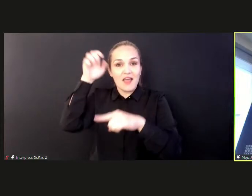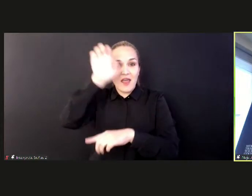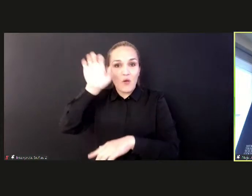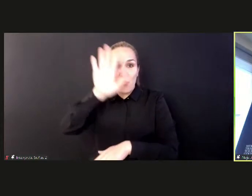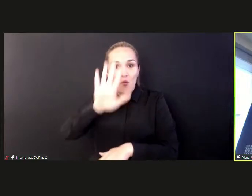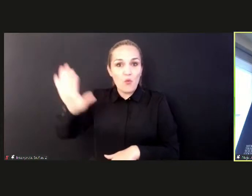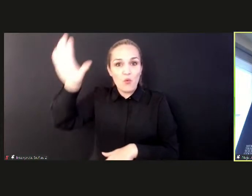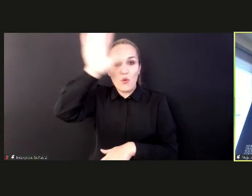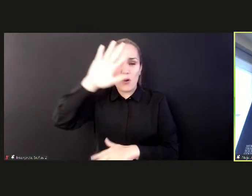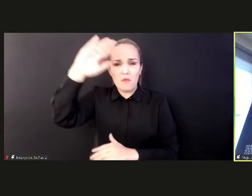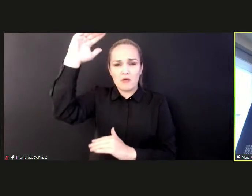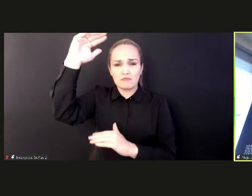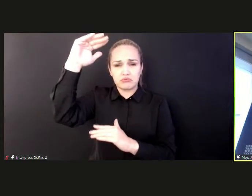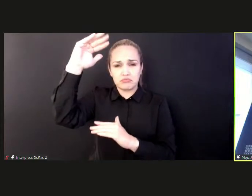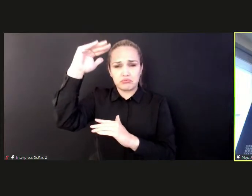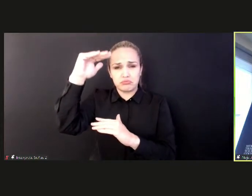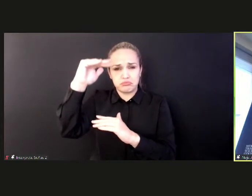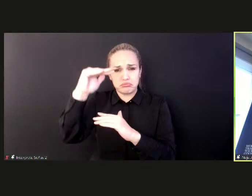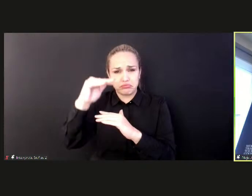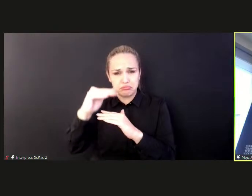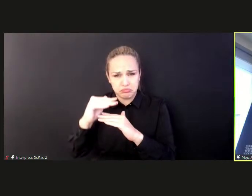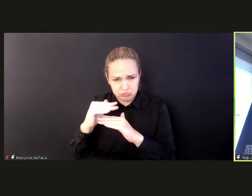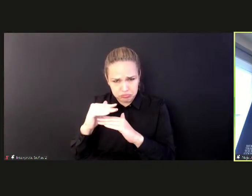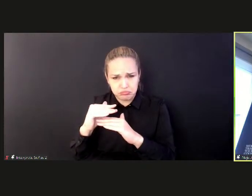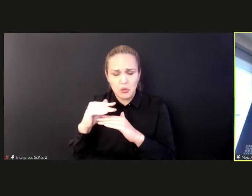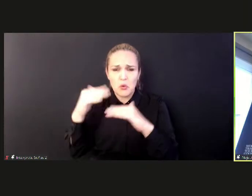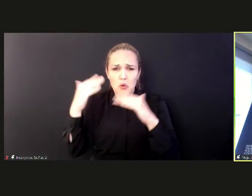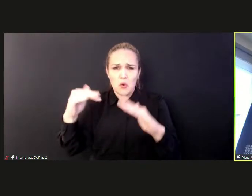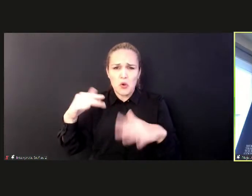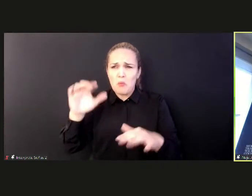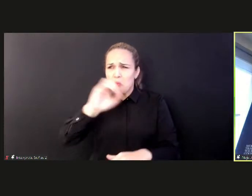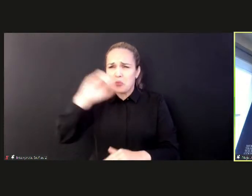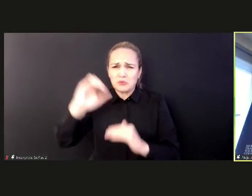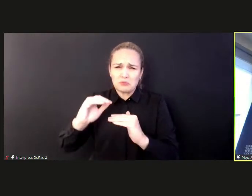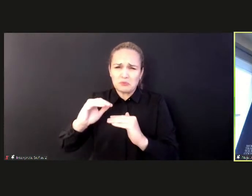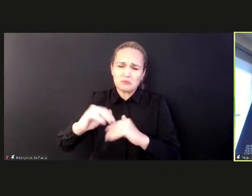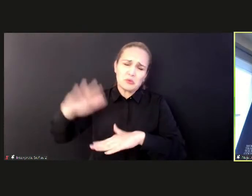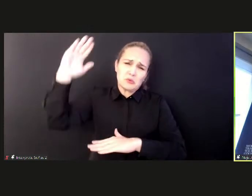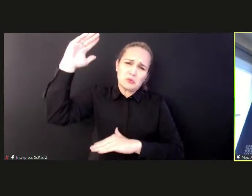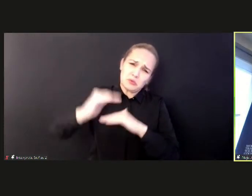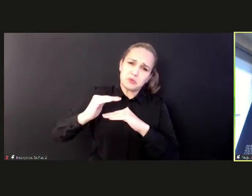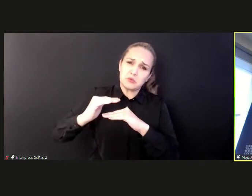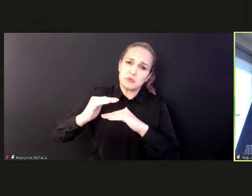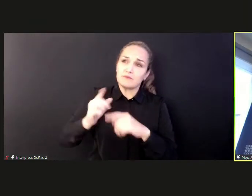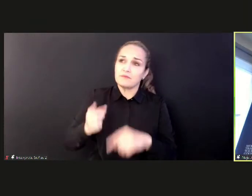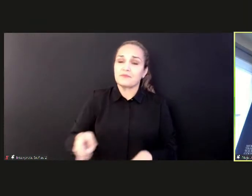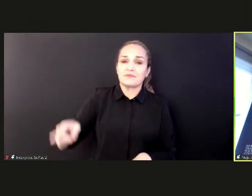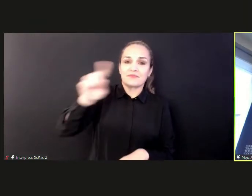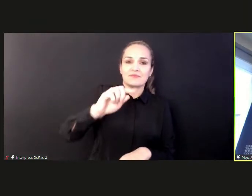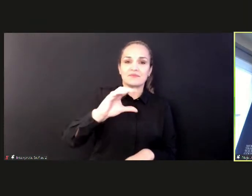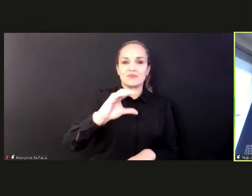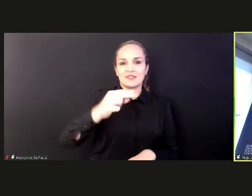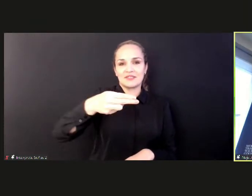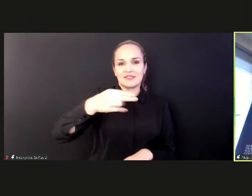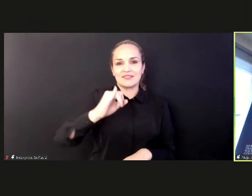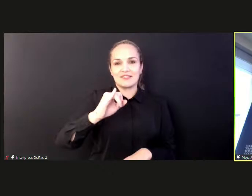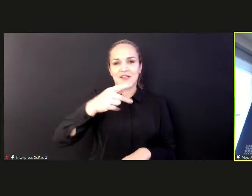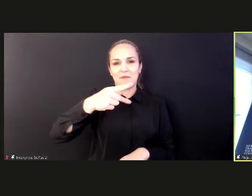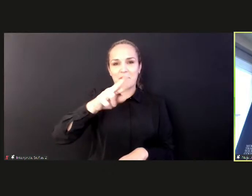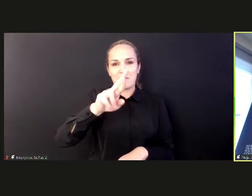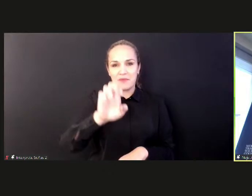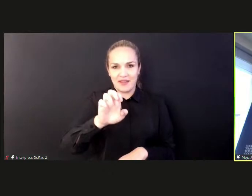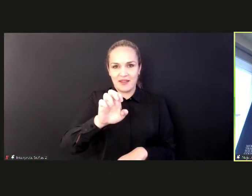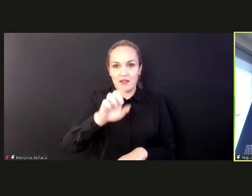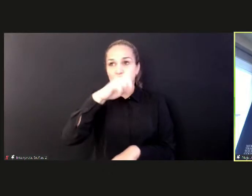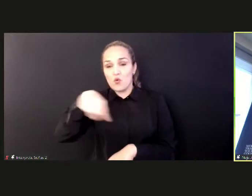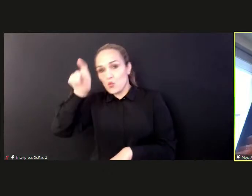and August arrivals. It was followed by Cyprus, Turkey, and Iceland. It is also important to mention the strength of domestic